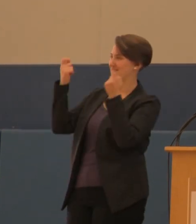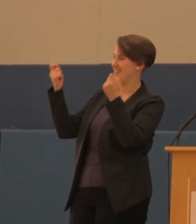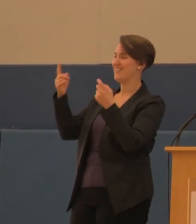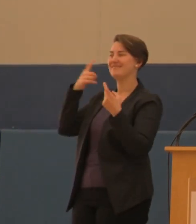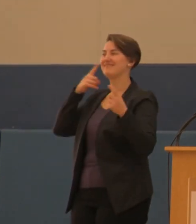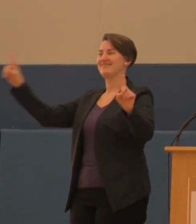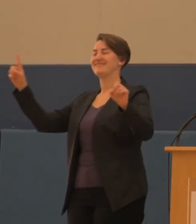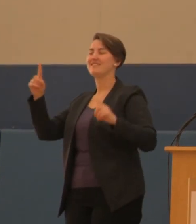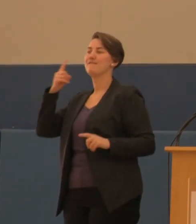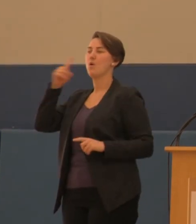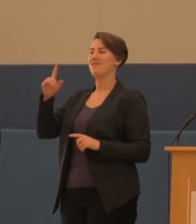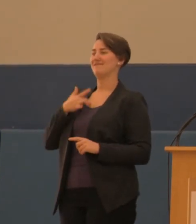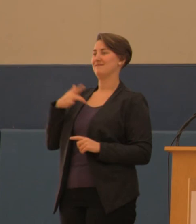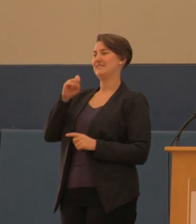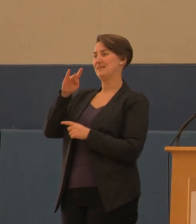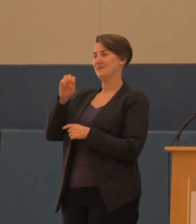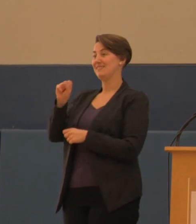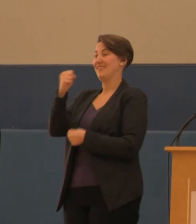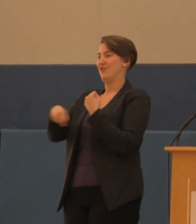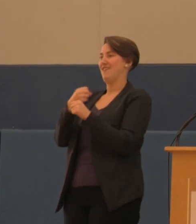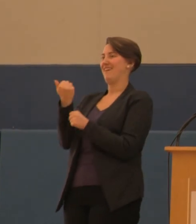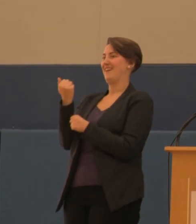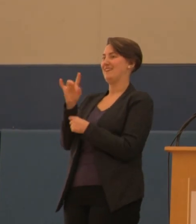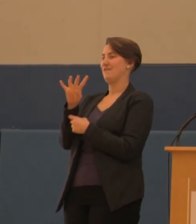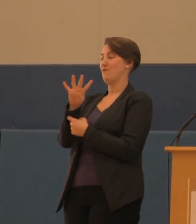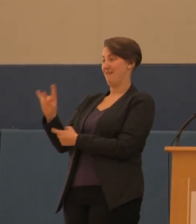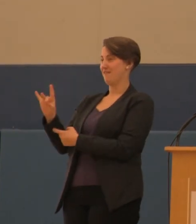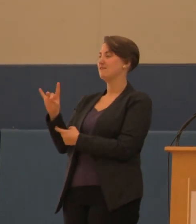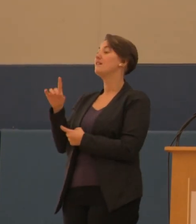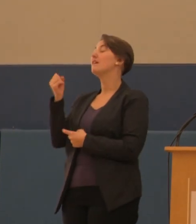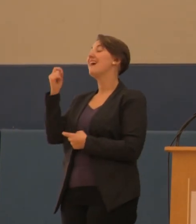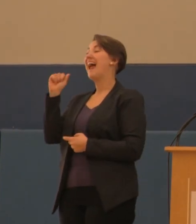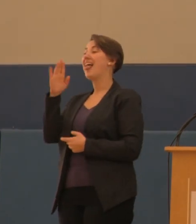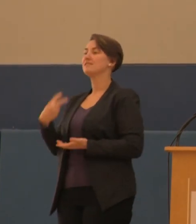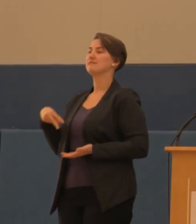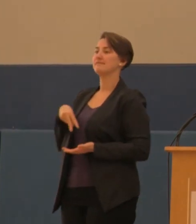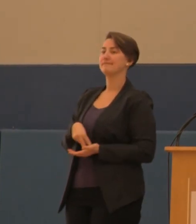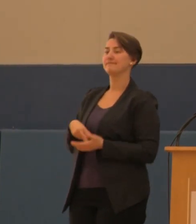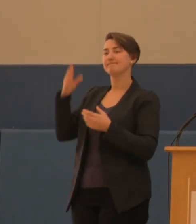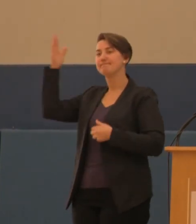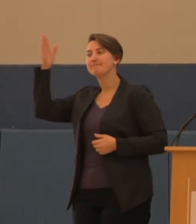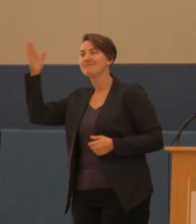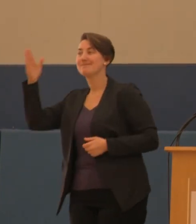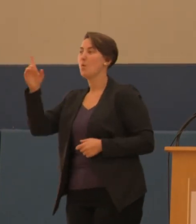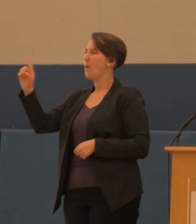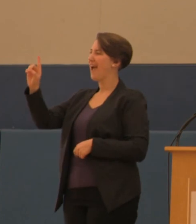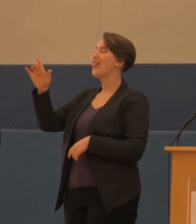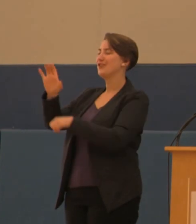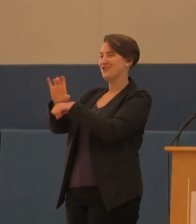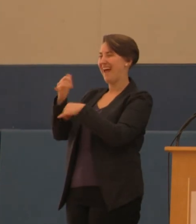Declaration of Sentiments in 1848. She spoke from the pulpit of the church where I serve as the